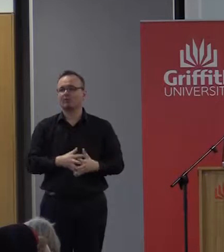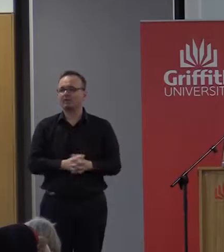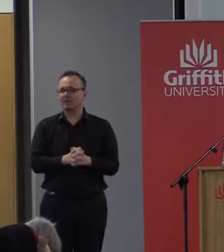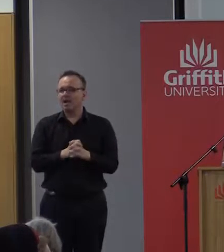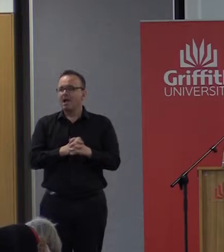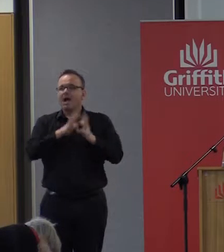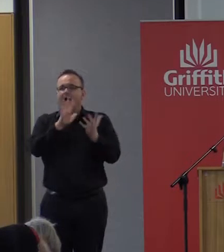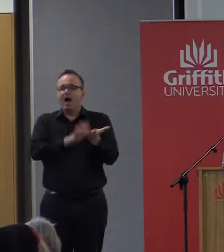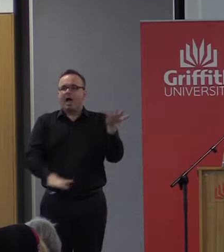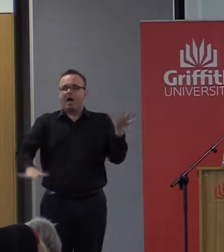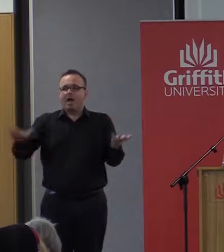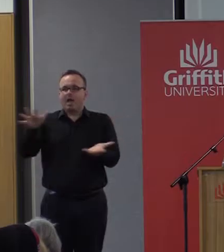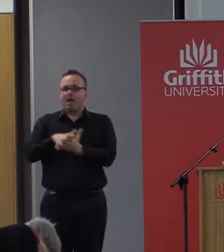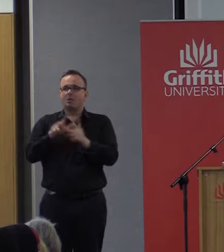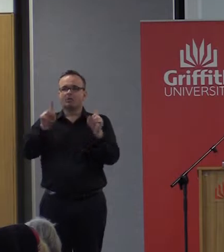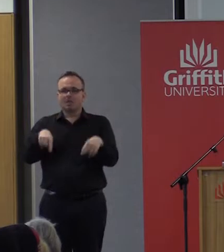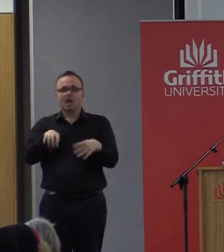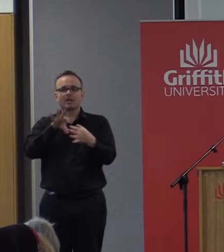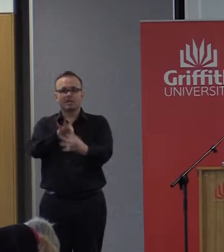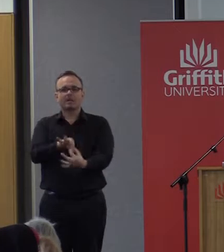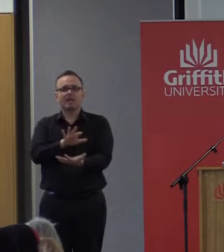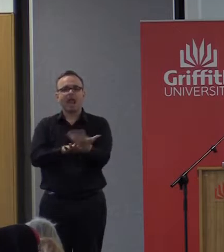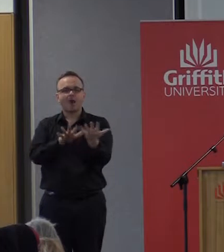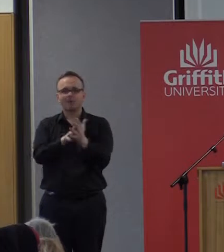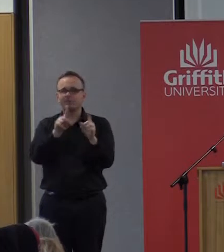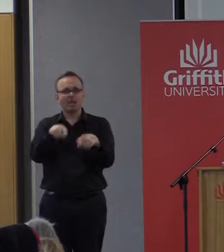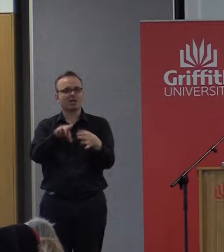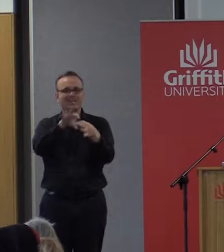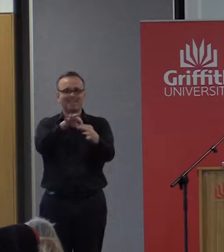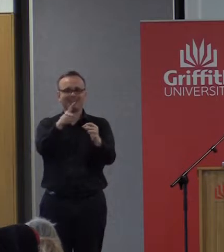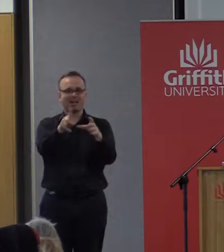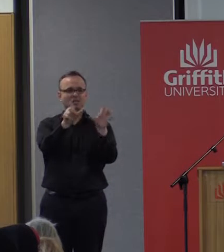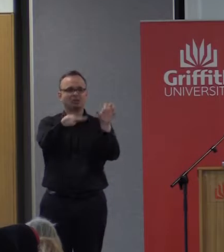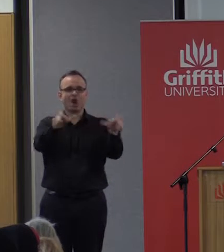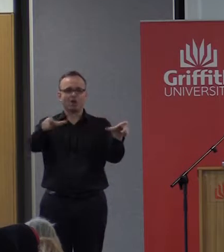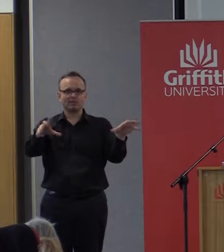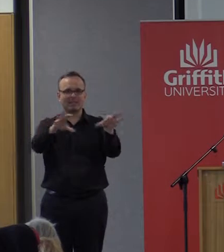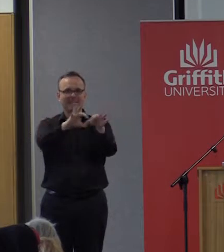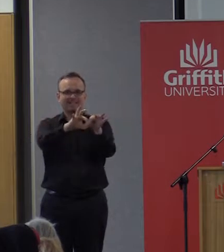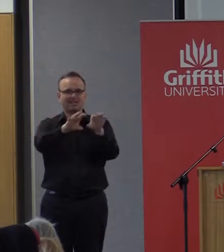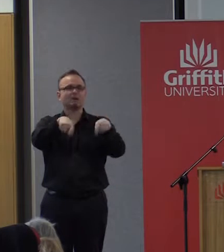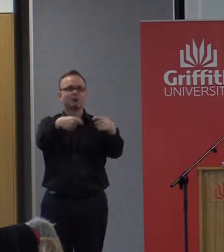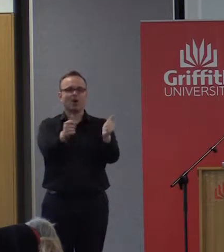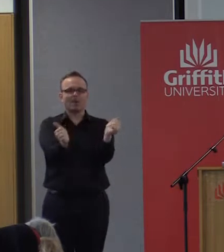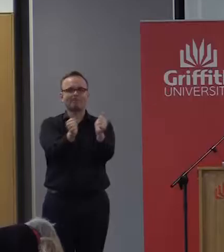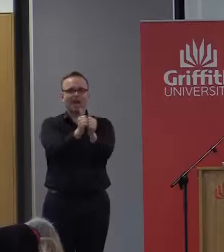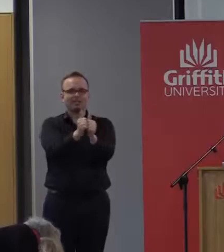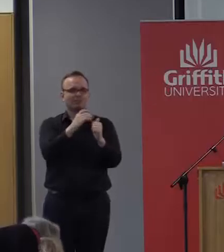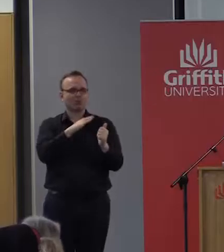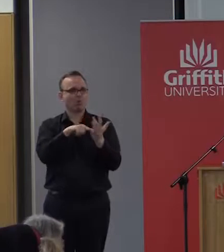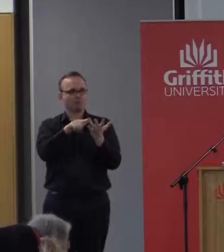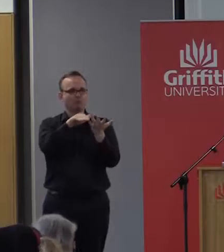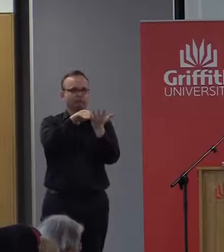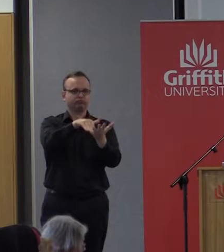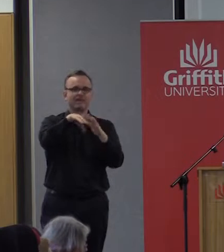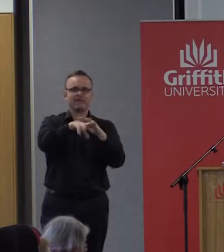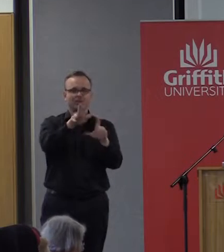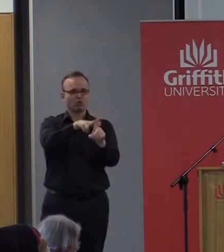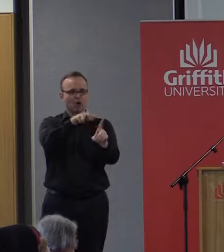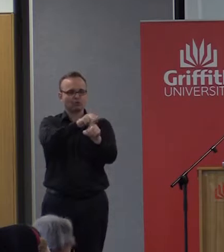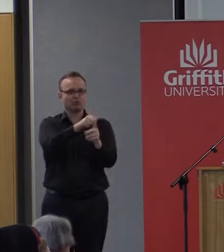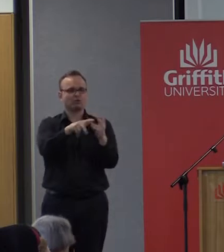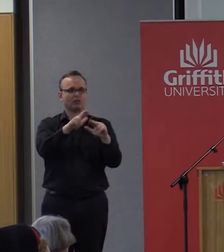on how to start the connect, how do we start connecting the silos, provide the partnerships required to assist in the diagnosis